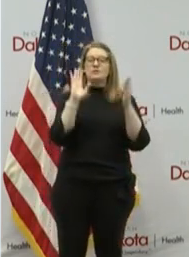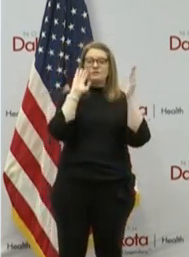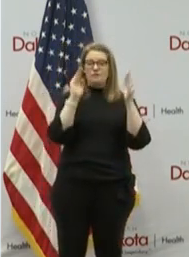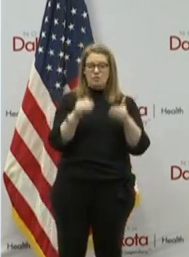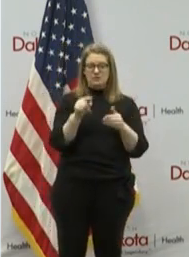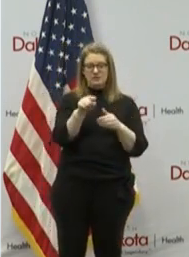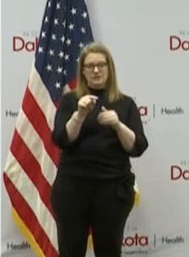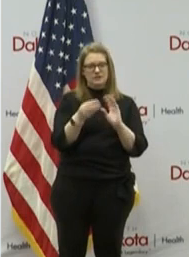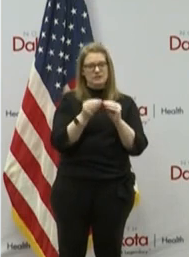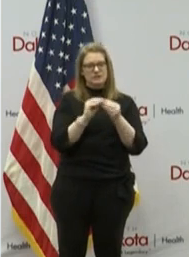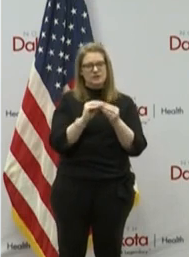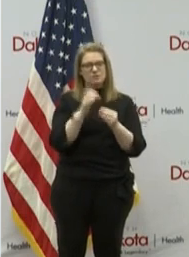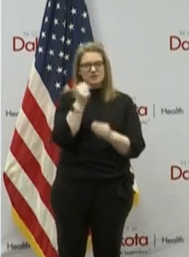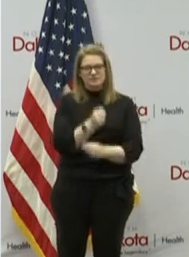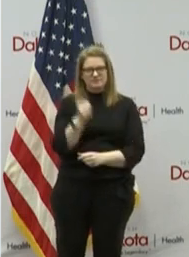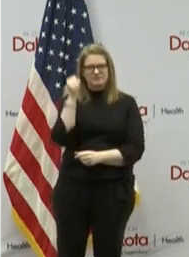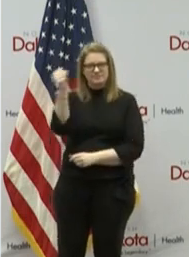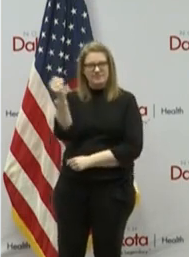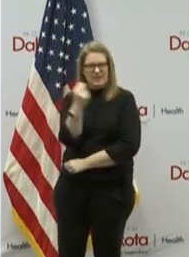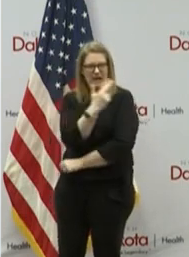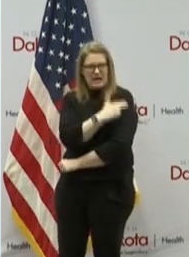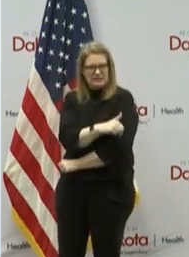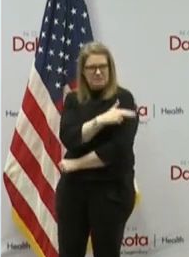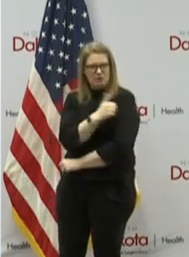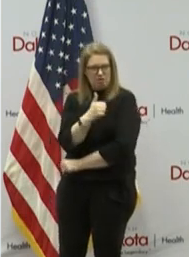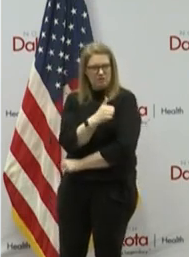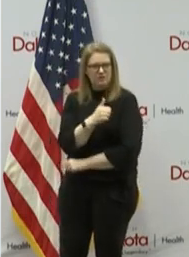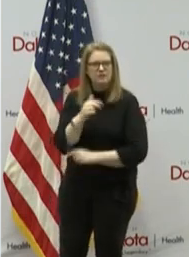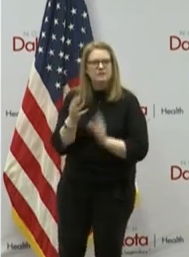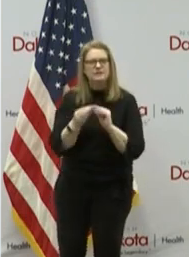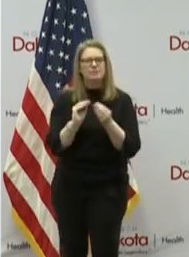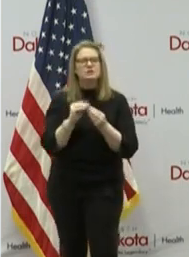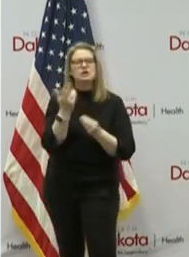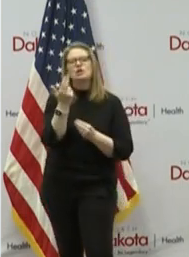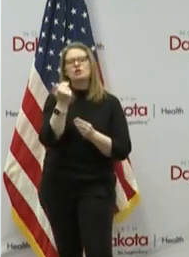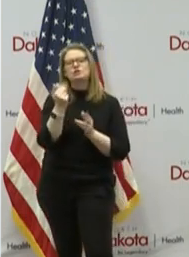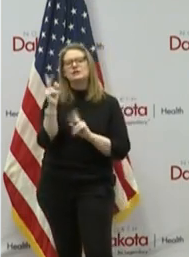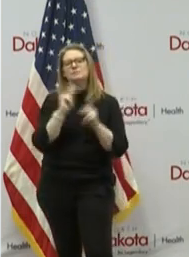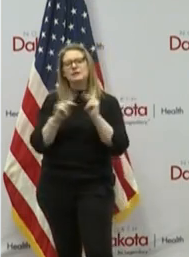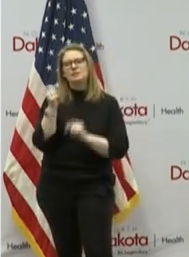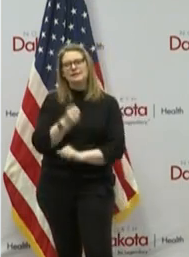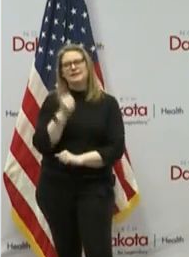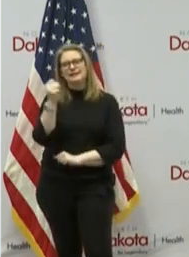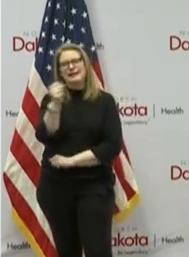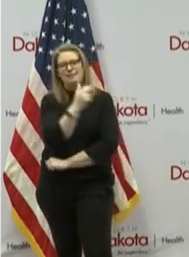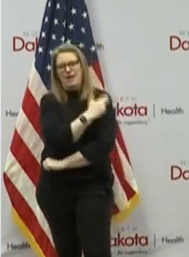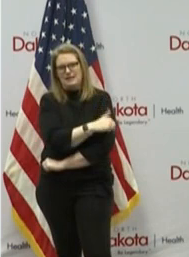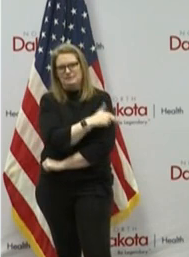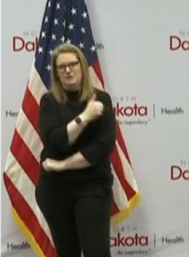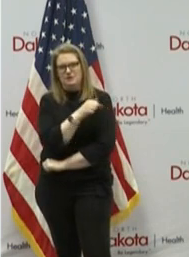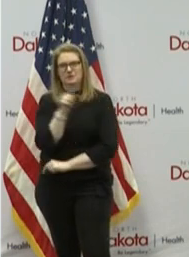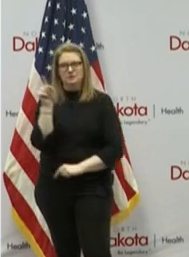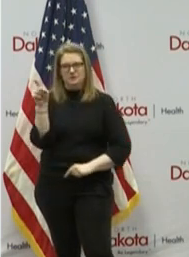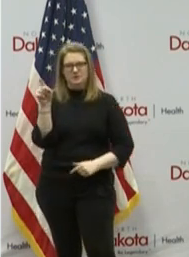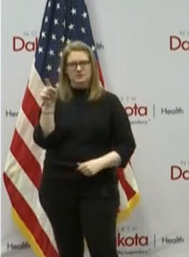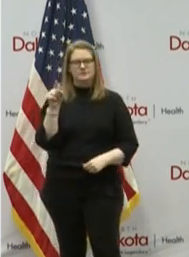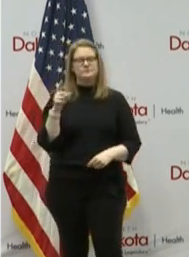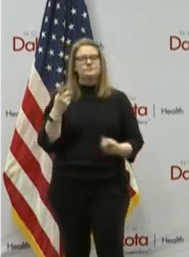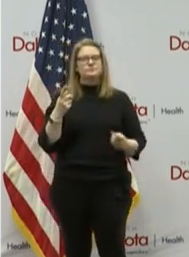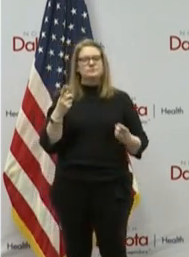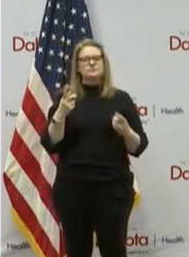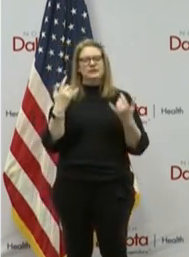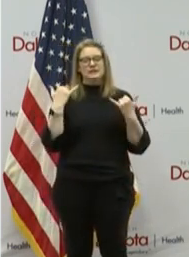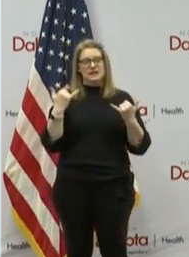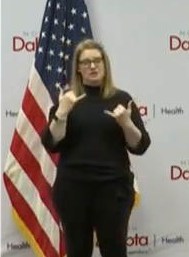on here is number of hospitalizations, and that number is 13. And again, that would represent across